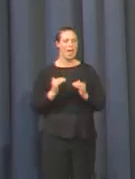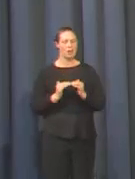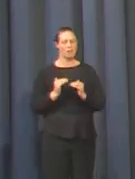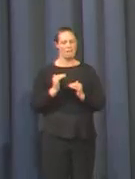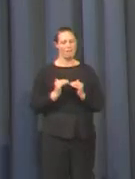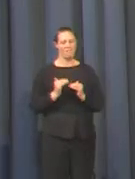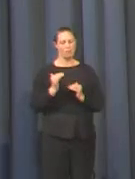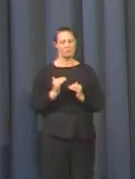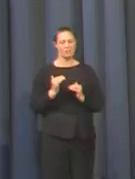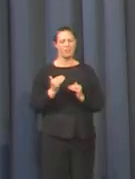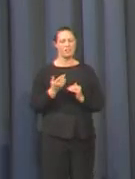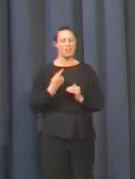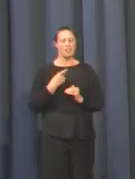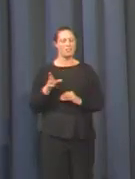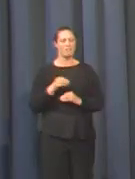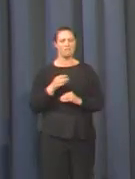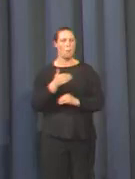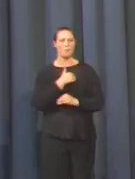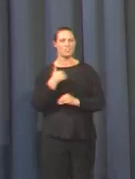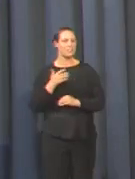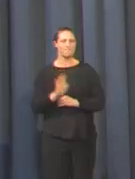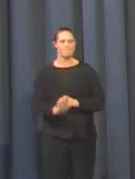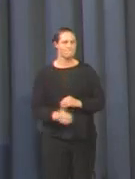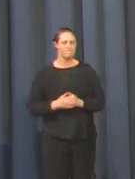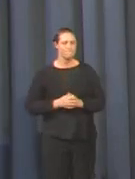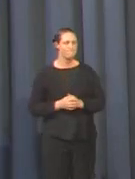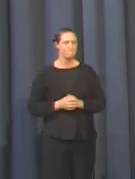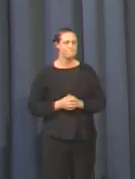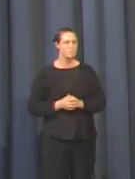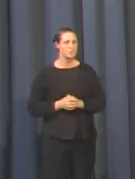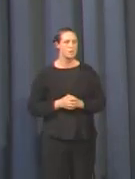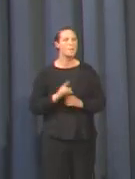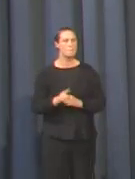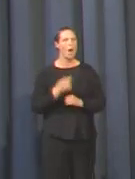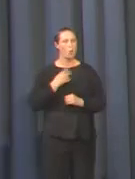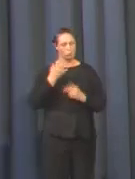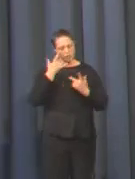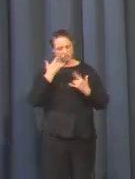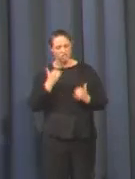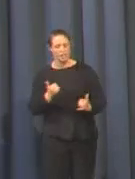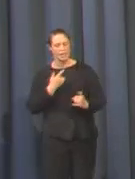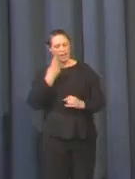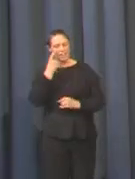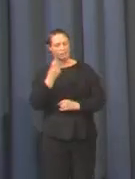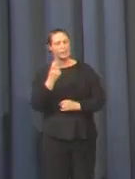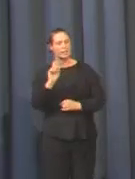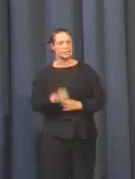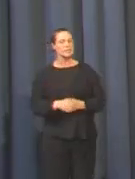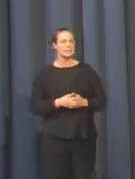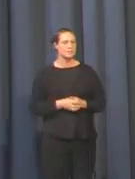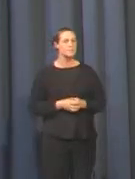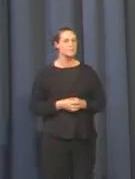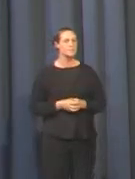a problem, that's been an issue. But certainly that's something that we considered very carefully.